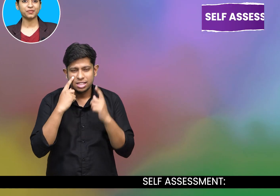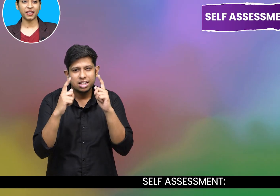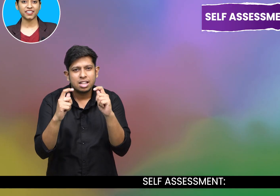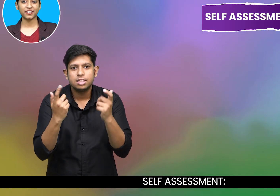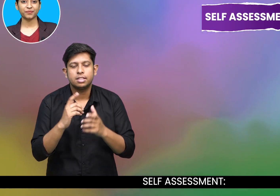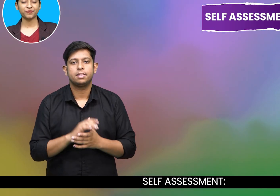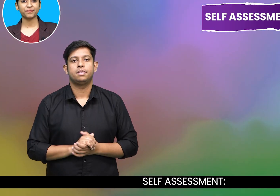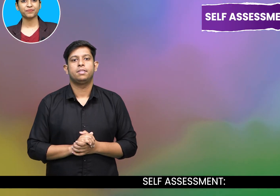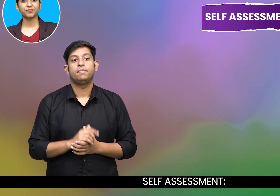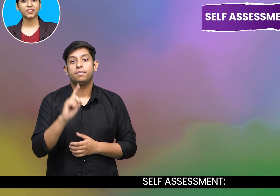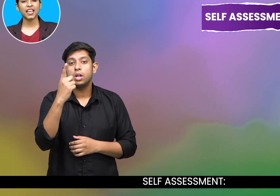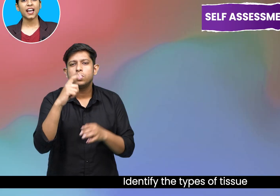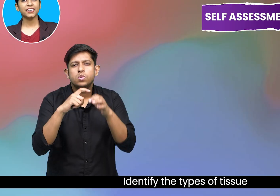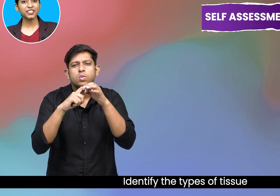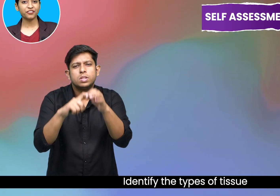Self-assessment.